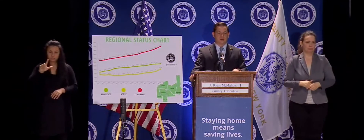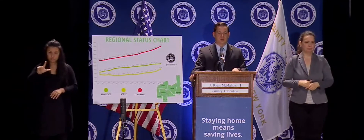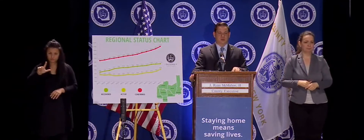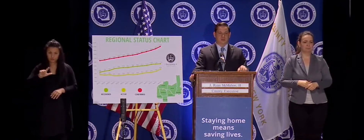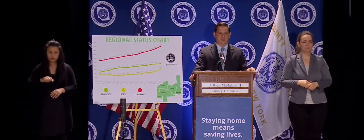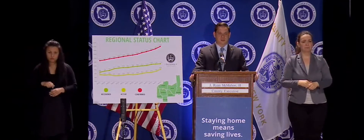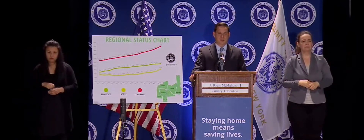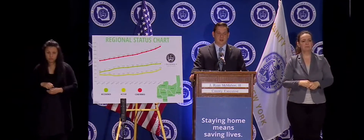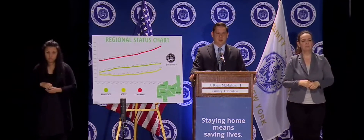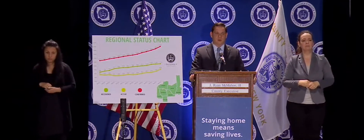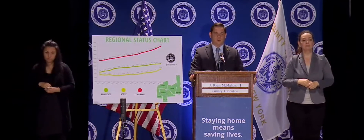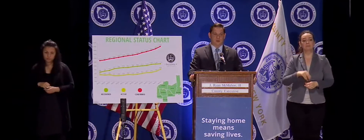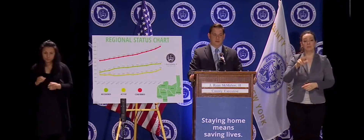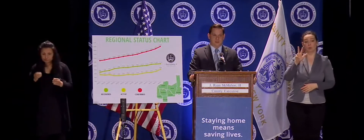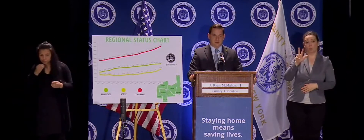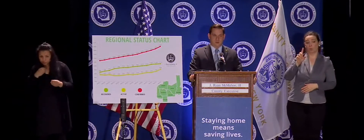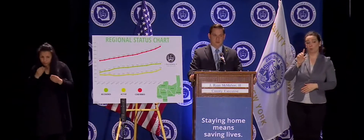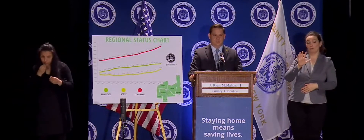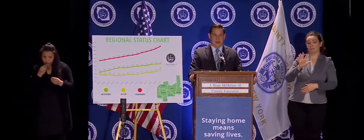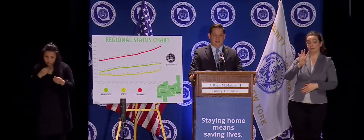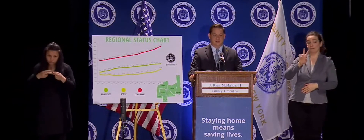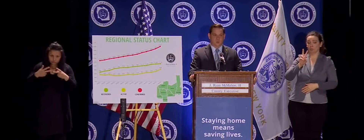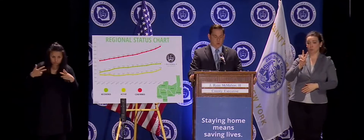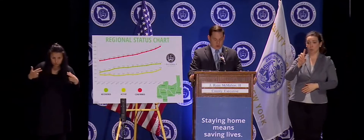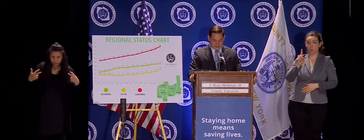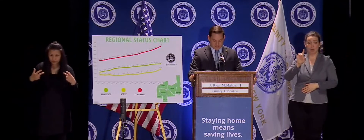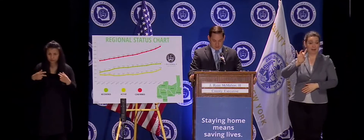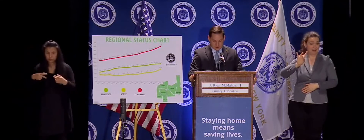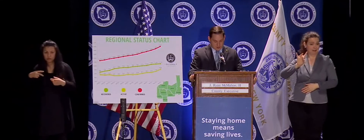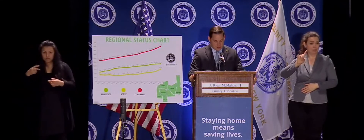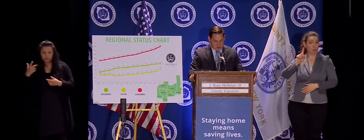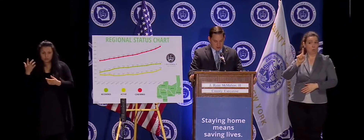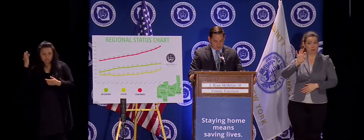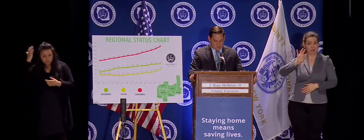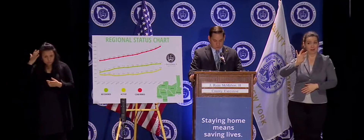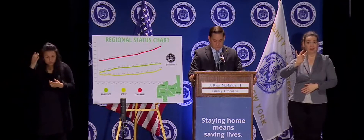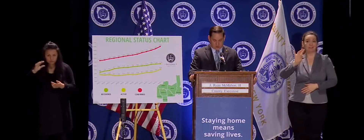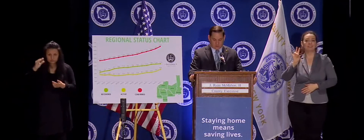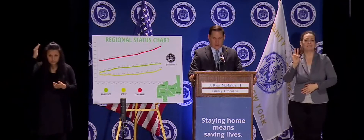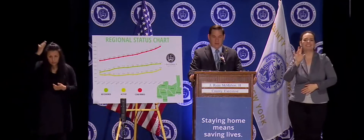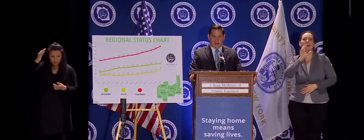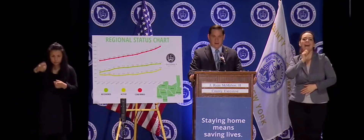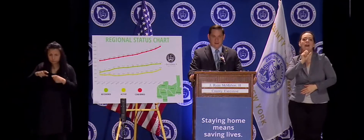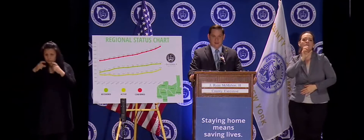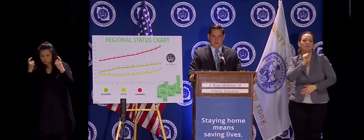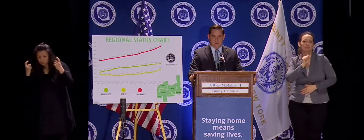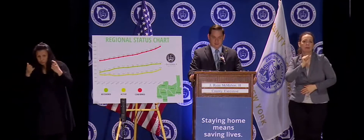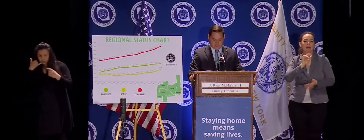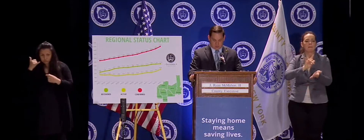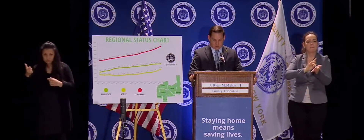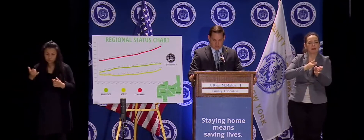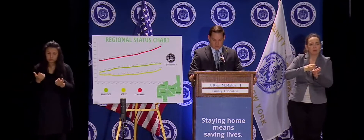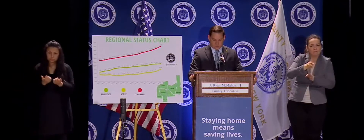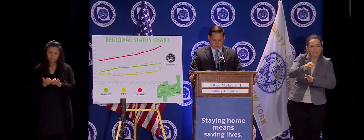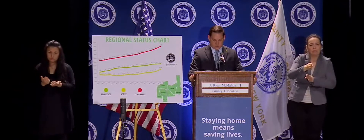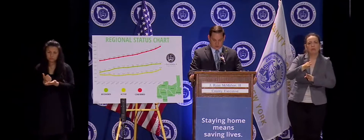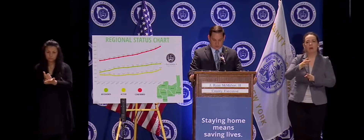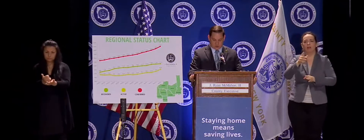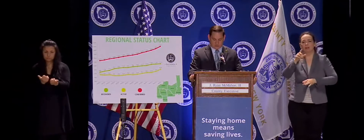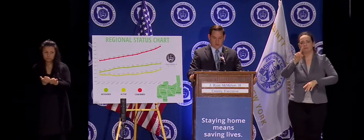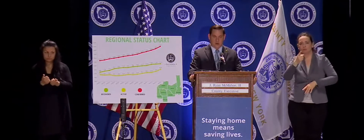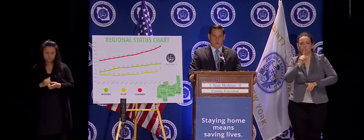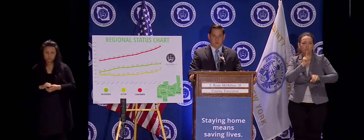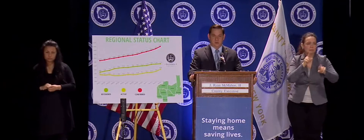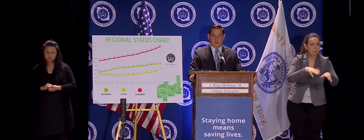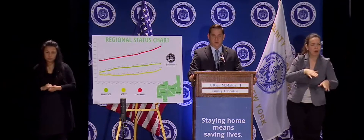groceries, toiletries. We've been even dealing with mask requests. Please call that line. It's a new type of service that